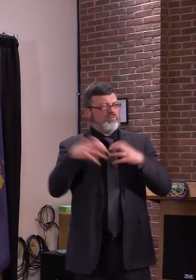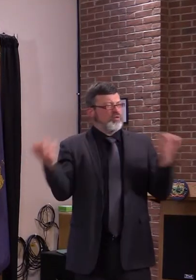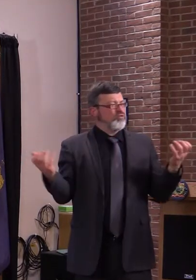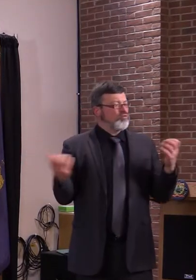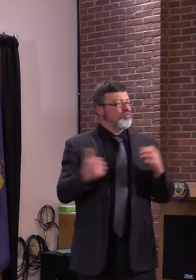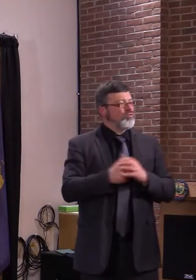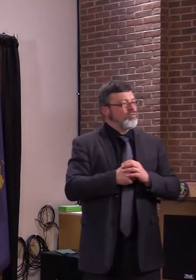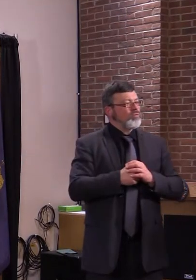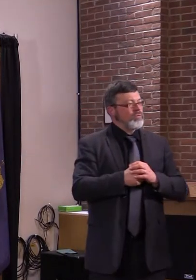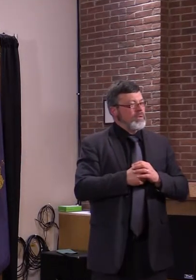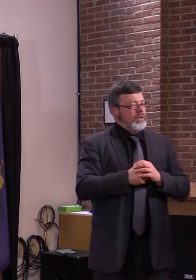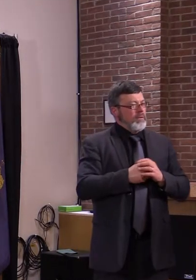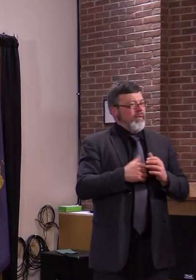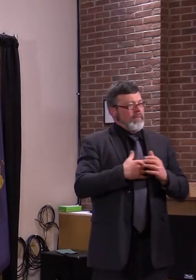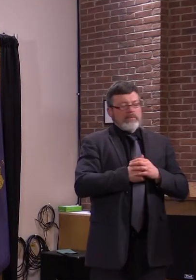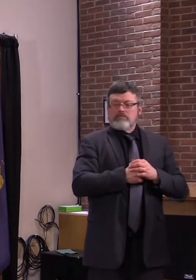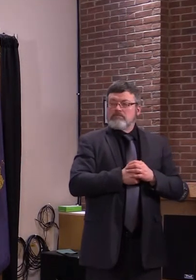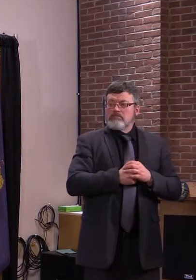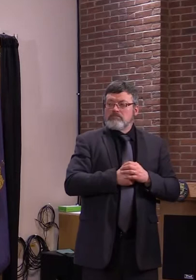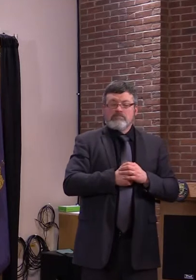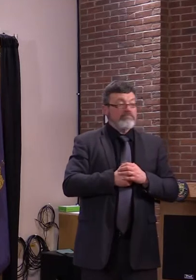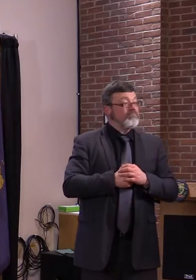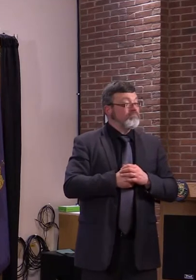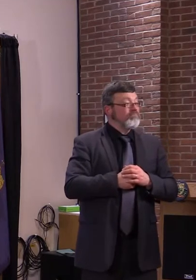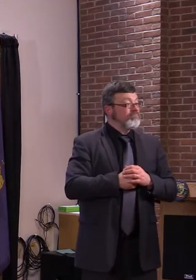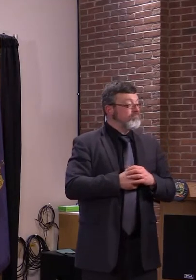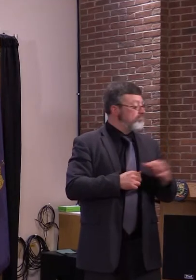Is that explained enough? Yes. Okay.